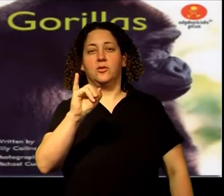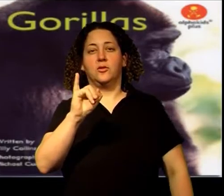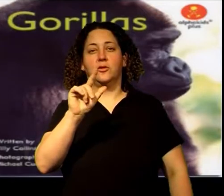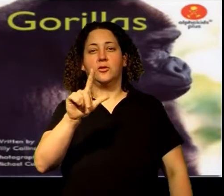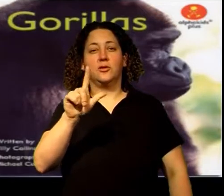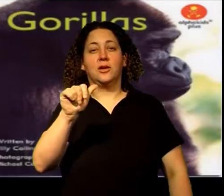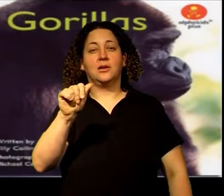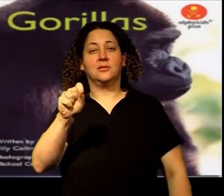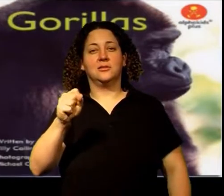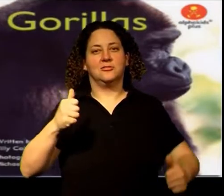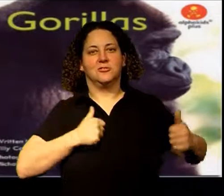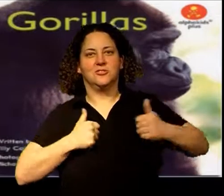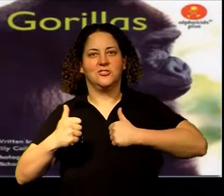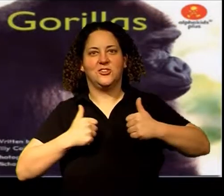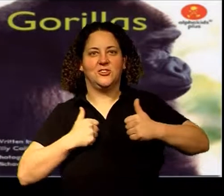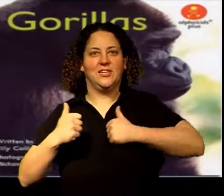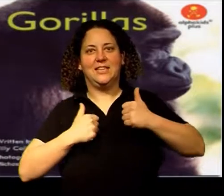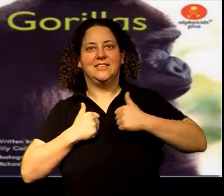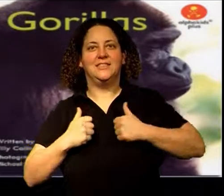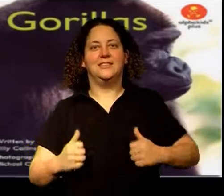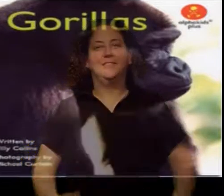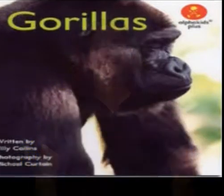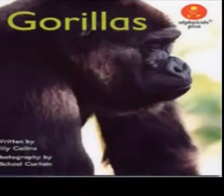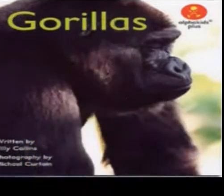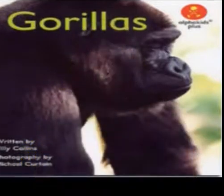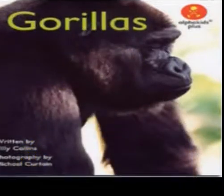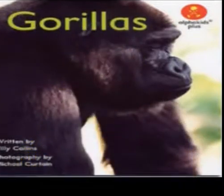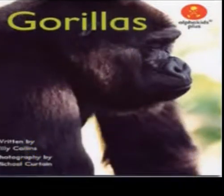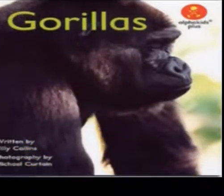The title of this book is Gorillas.